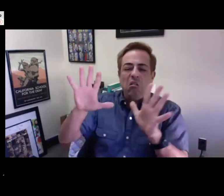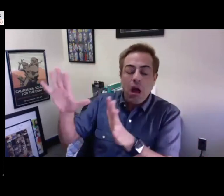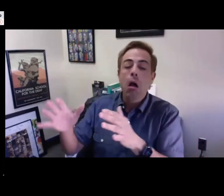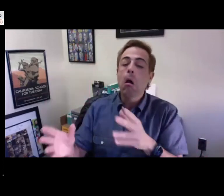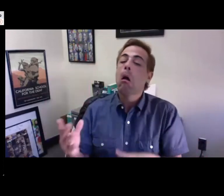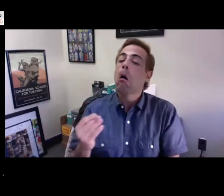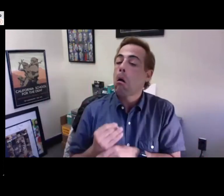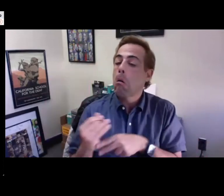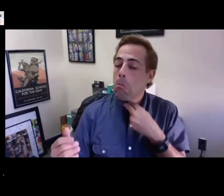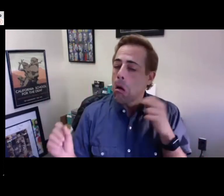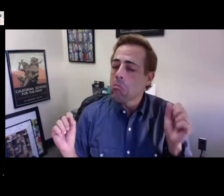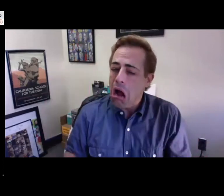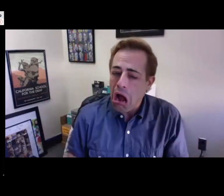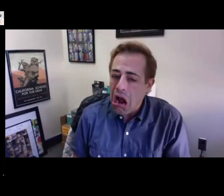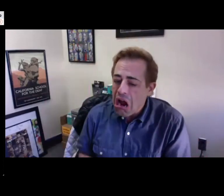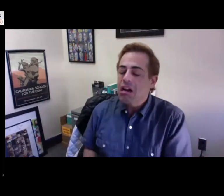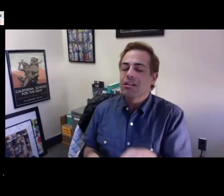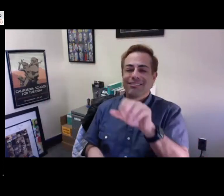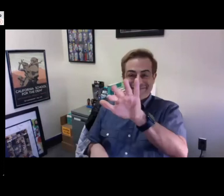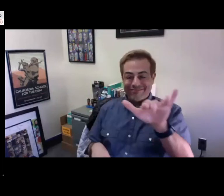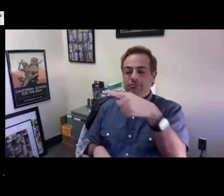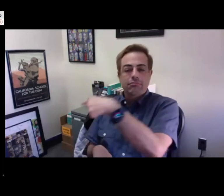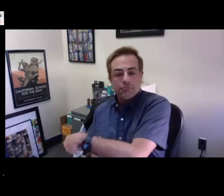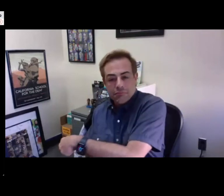Point, finger spell, point.